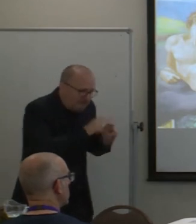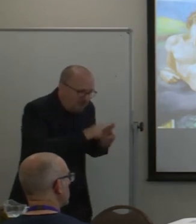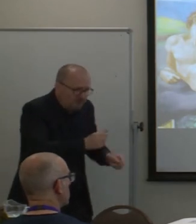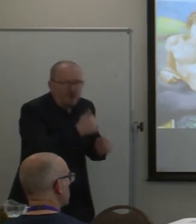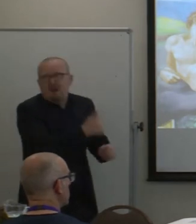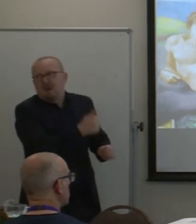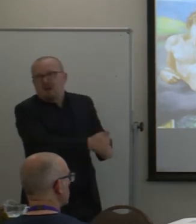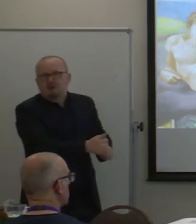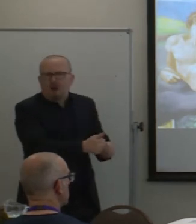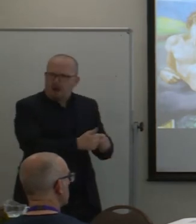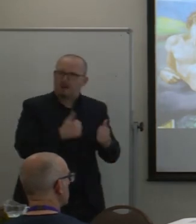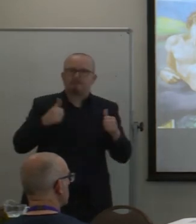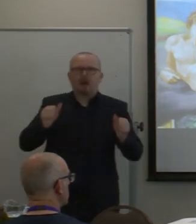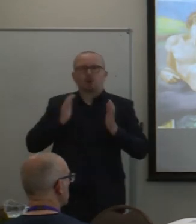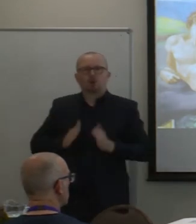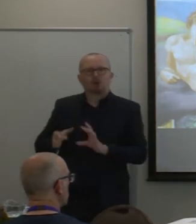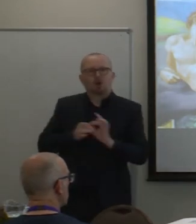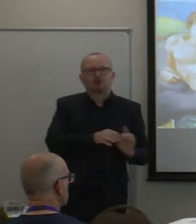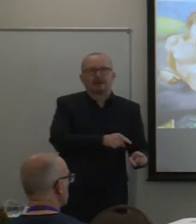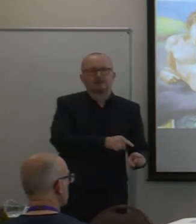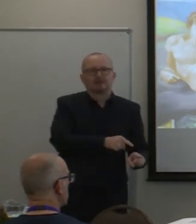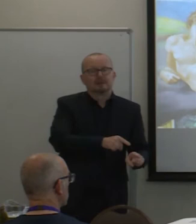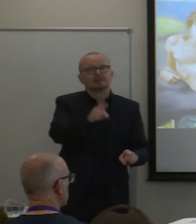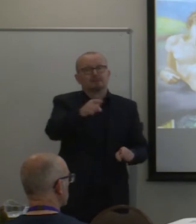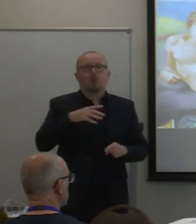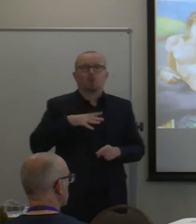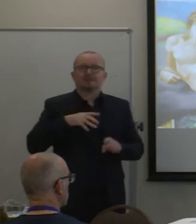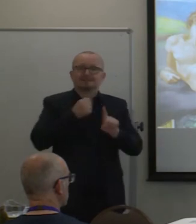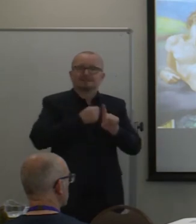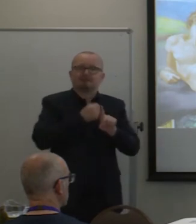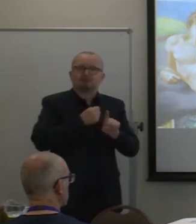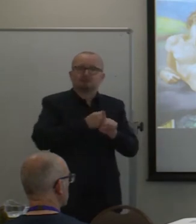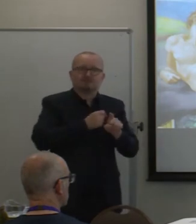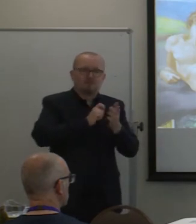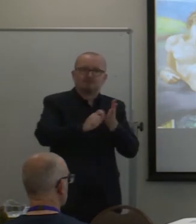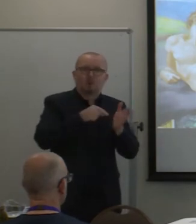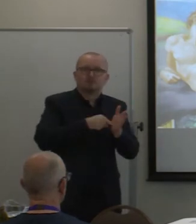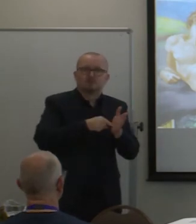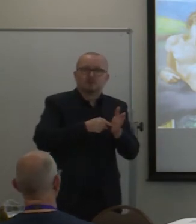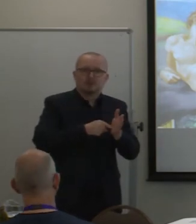but it contains some of the most iconic moments in history and connections for people in a meaningful level.